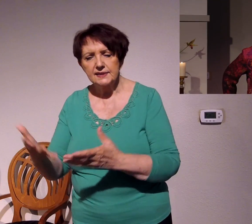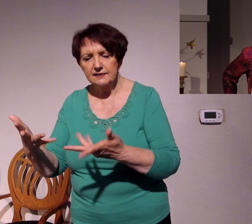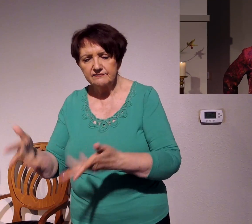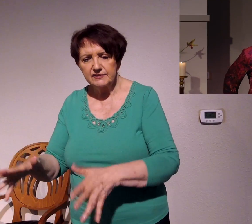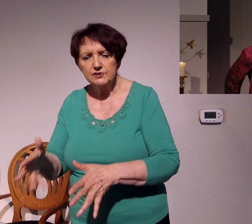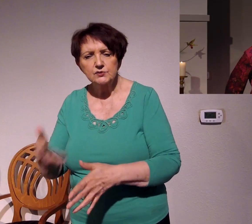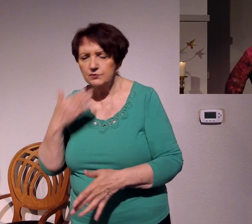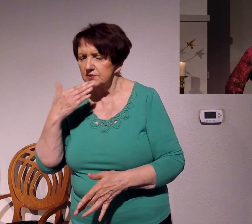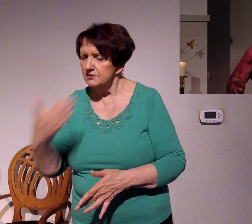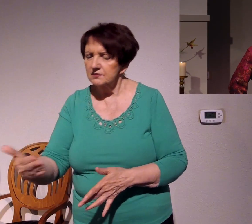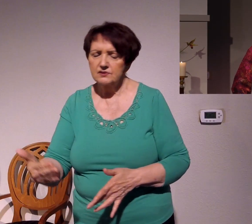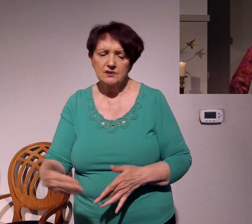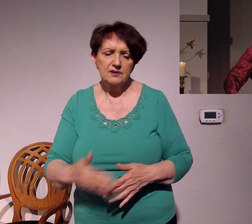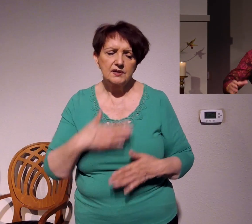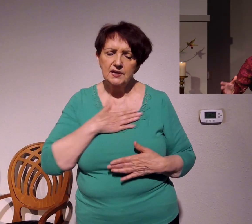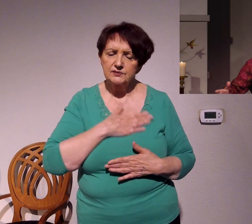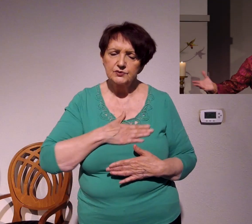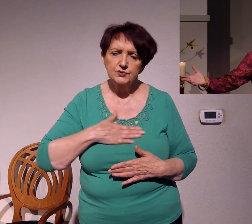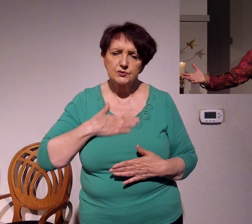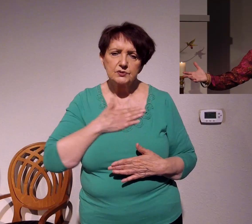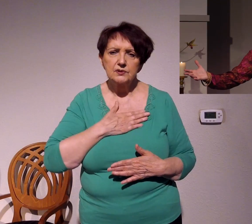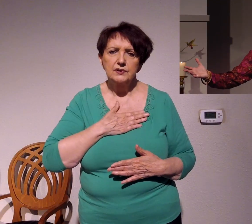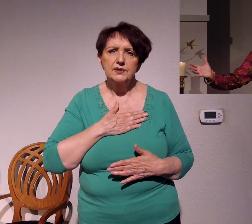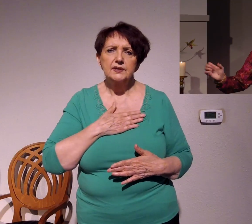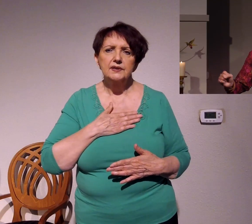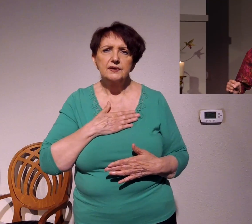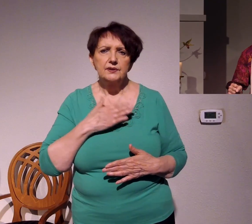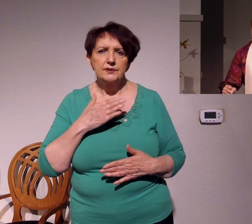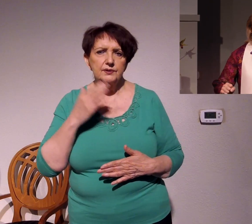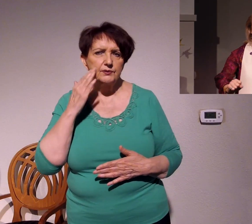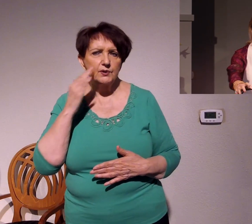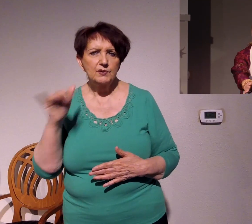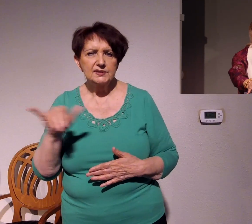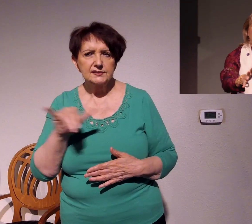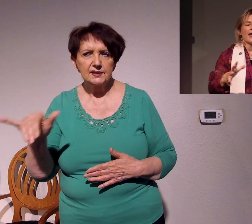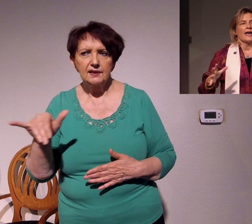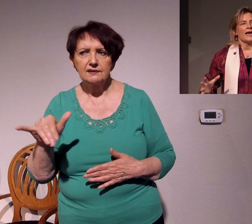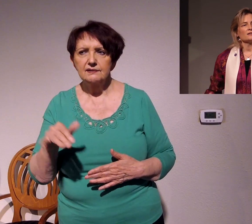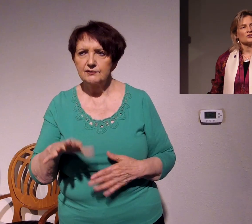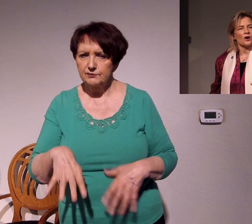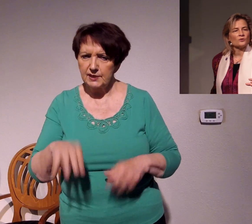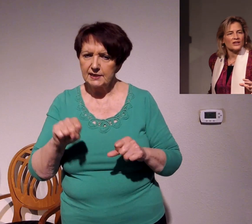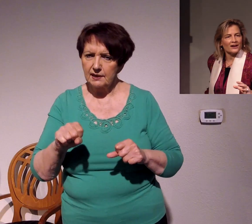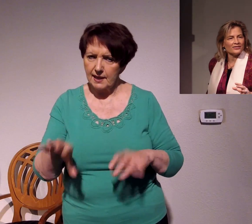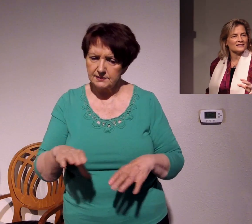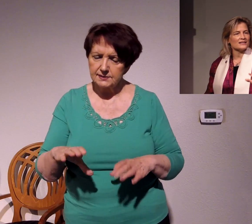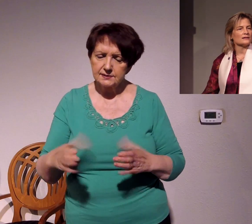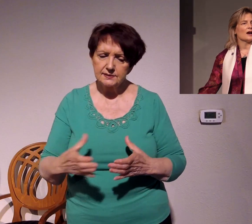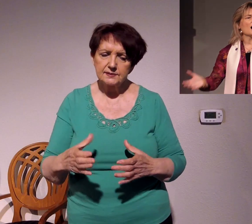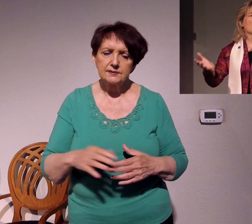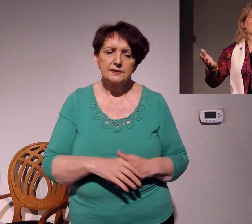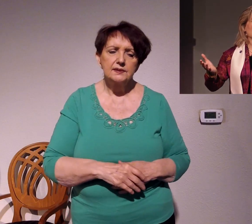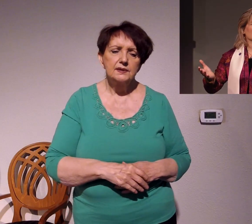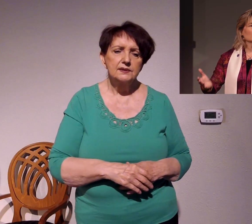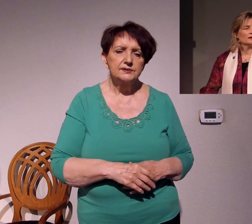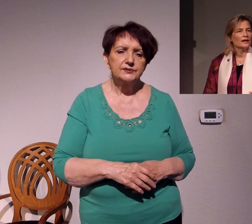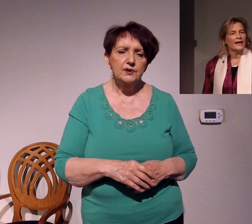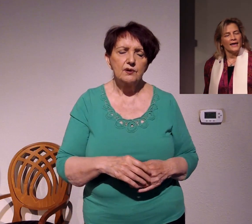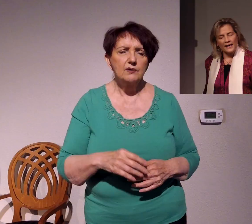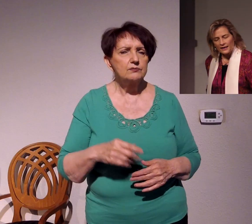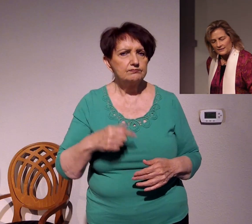was taking, and all of that. Y'all know what that's like because you're in classes. And so I was like on this